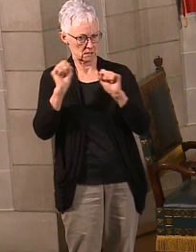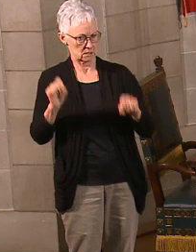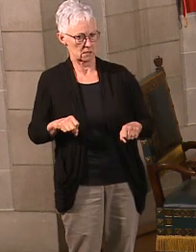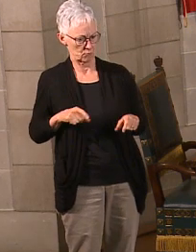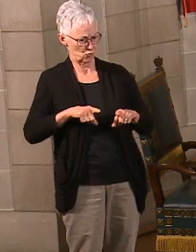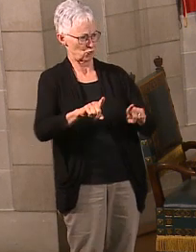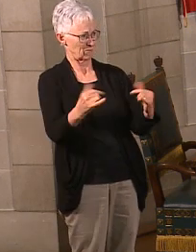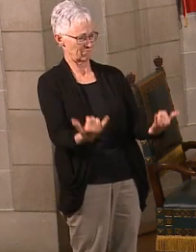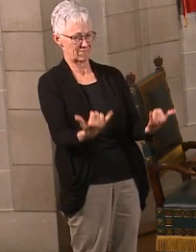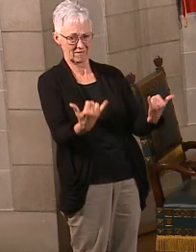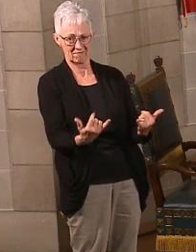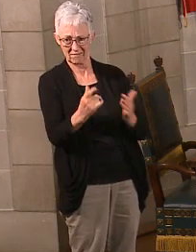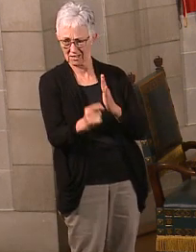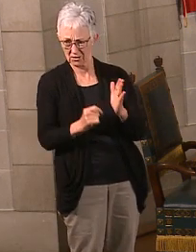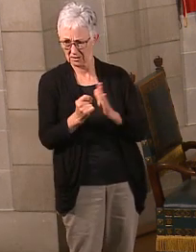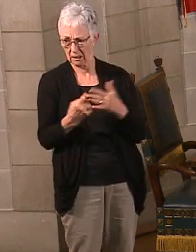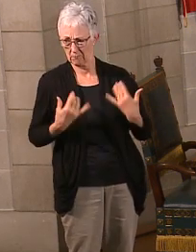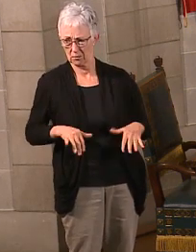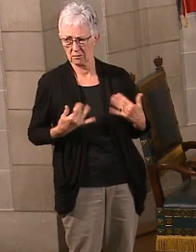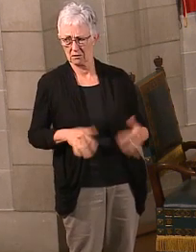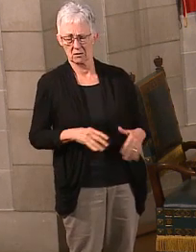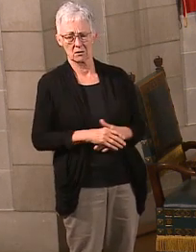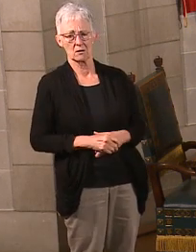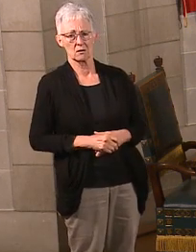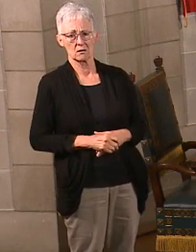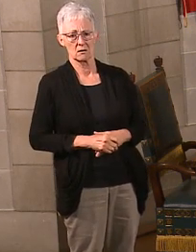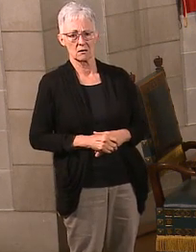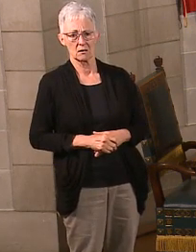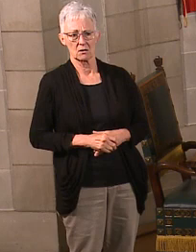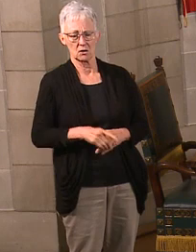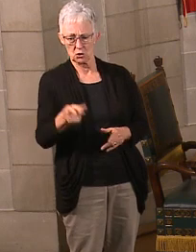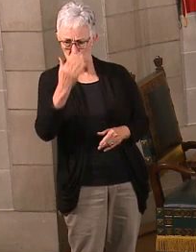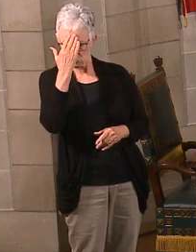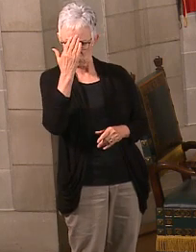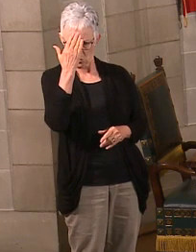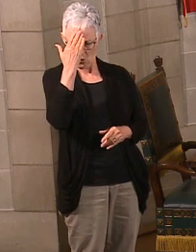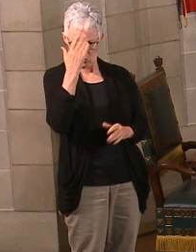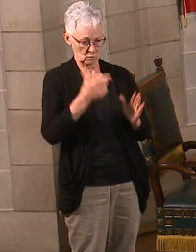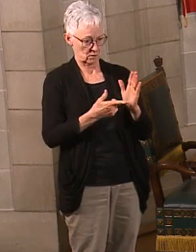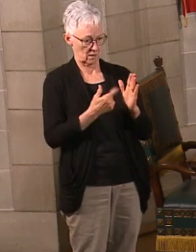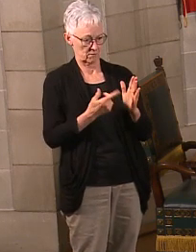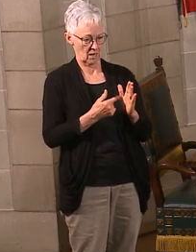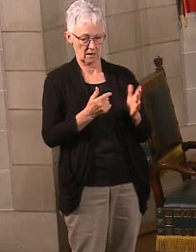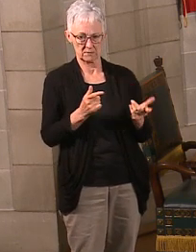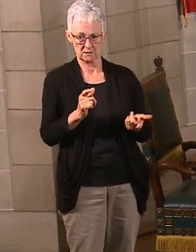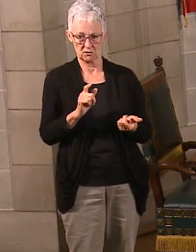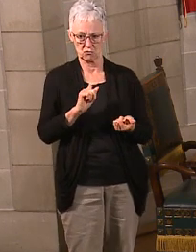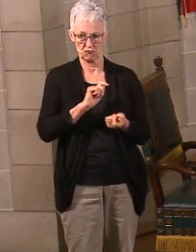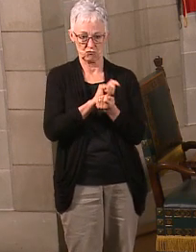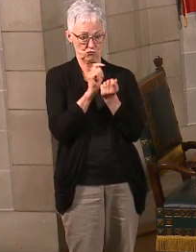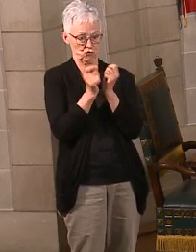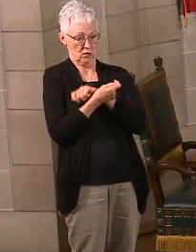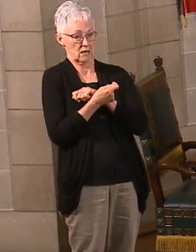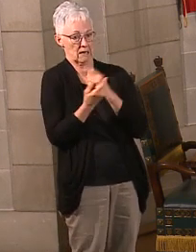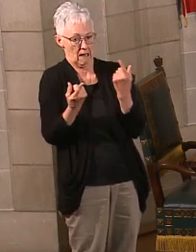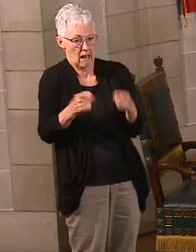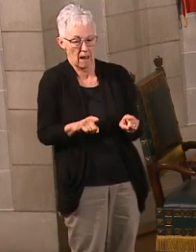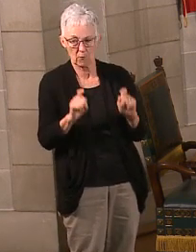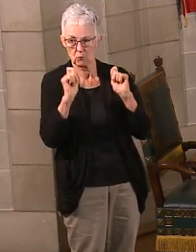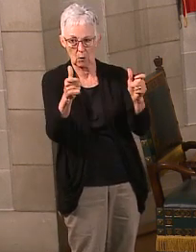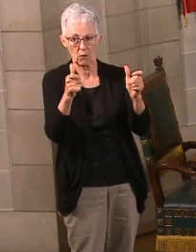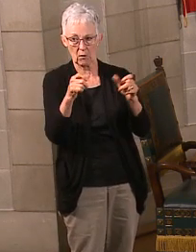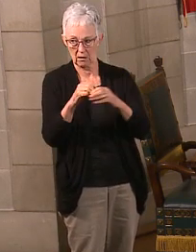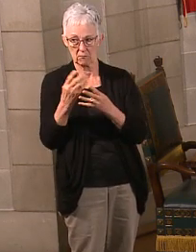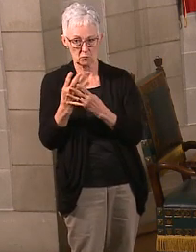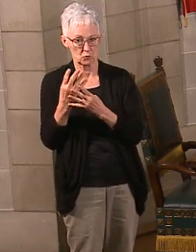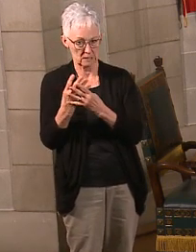and how they've responded, because, as you know, sometimes the changes come more than once a day in terms of direction or information or whatever it might be. And